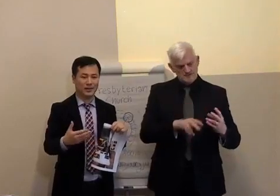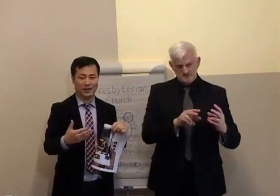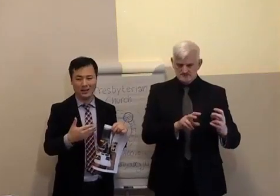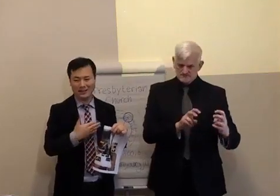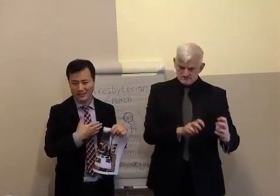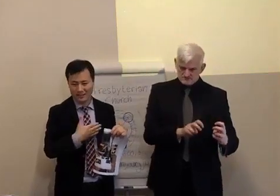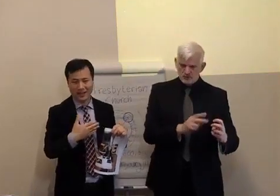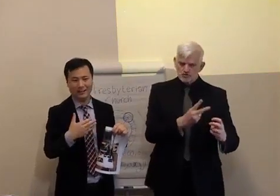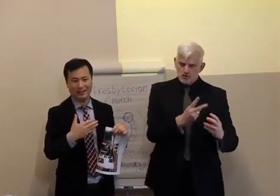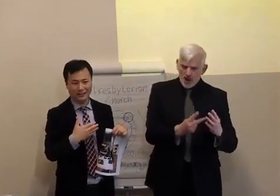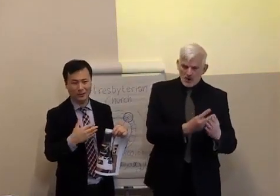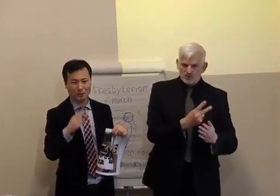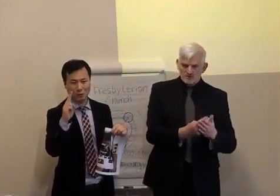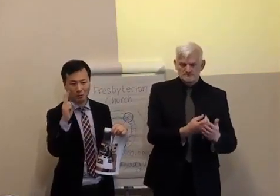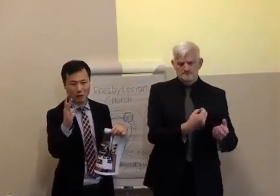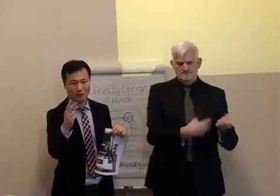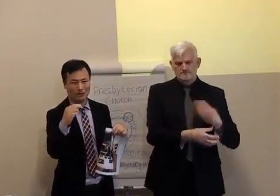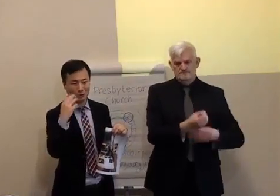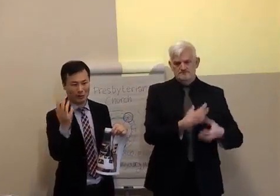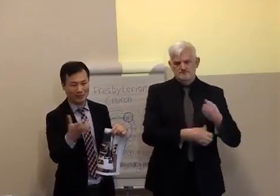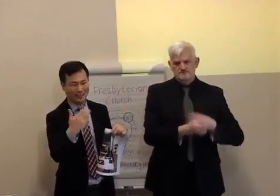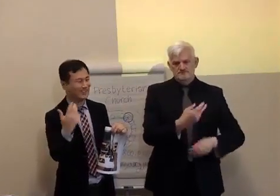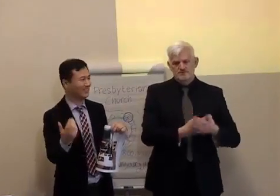I listened, I heard 2 hours swearing.